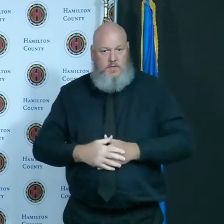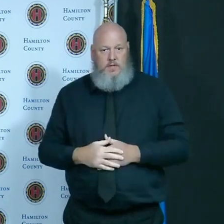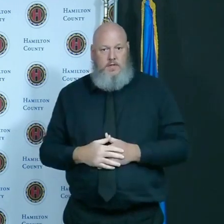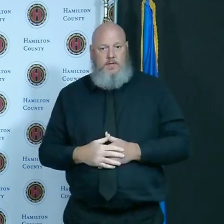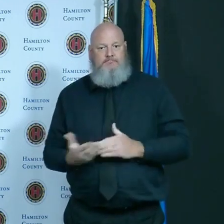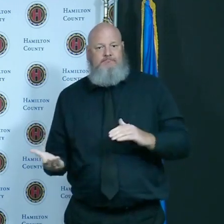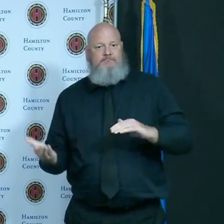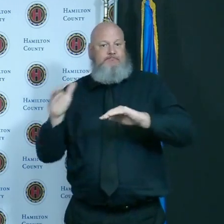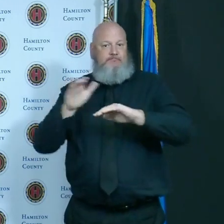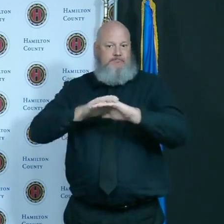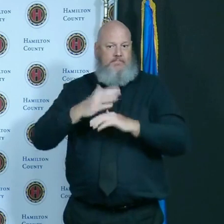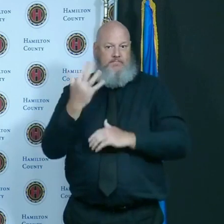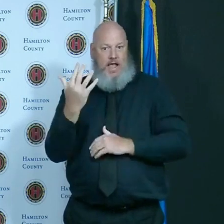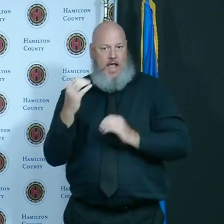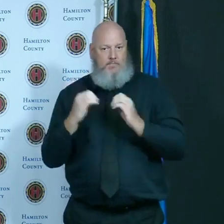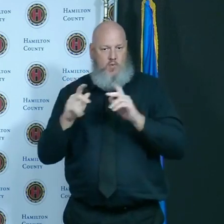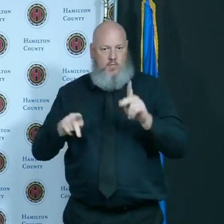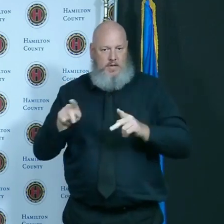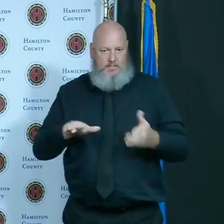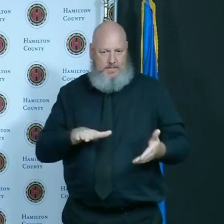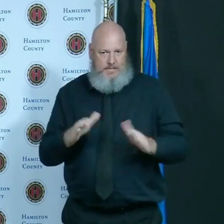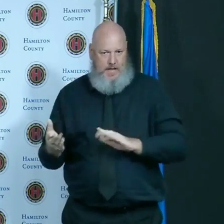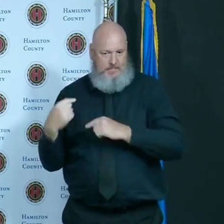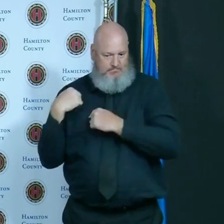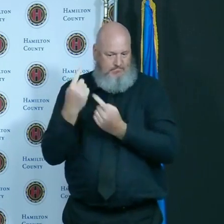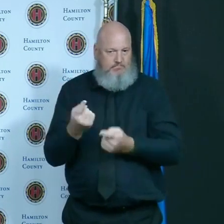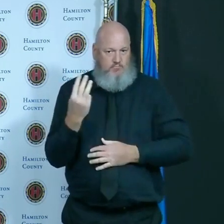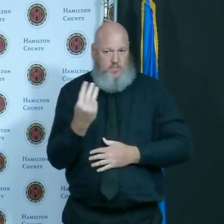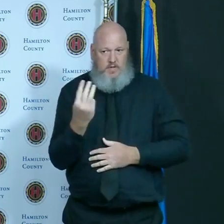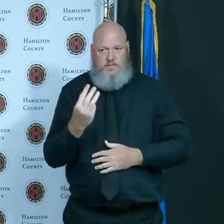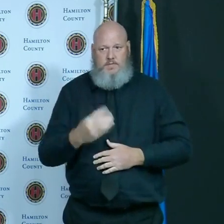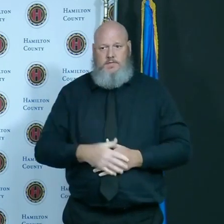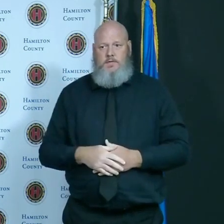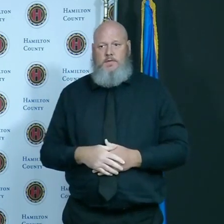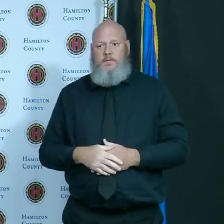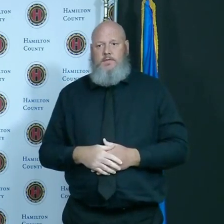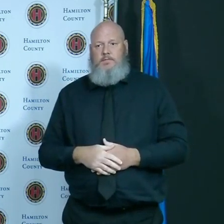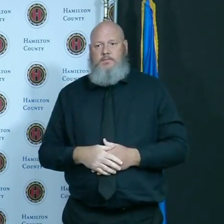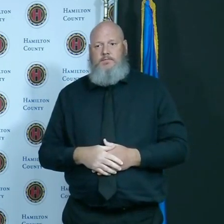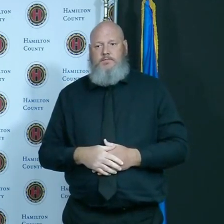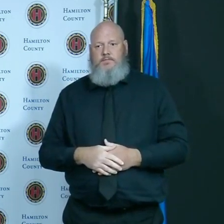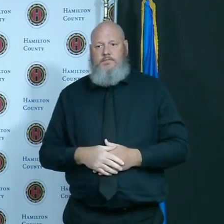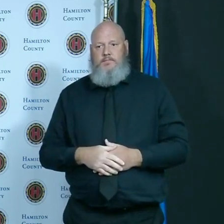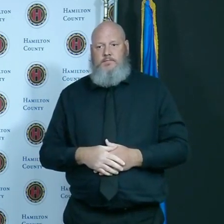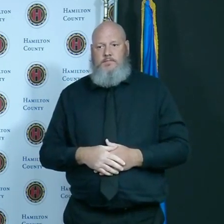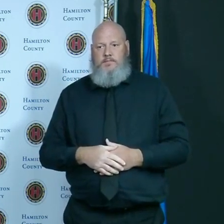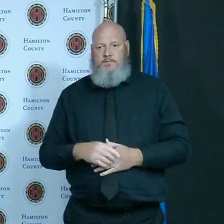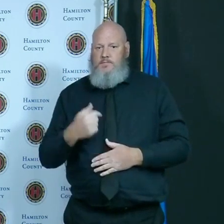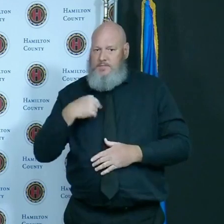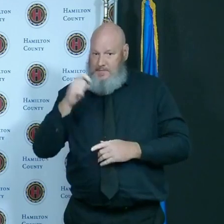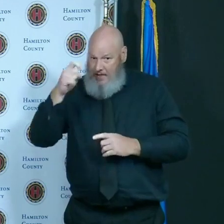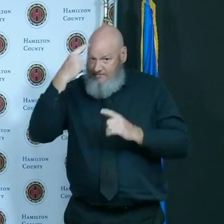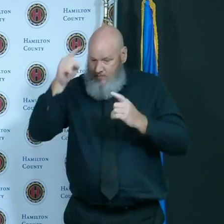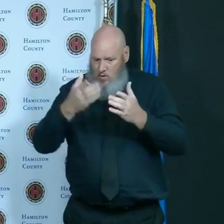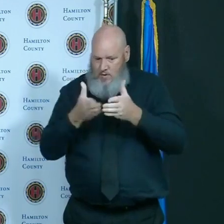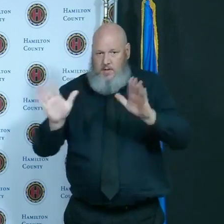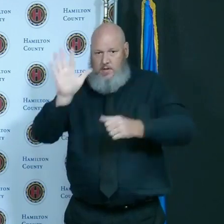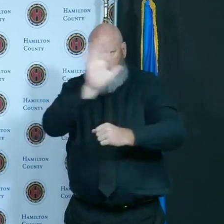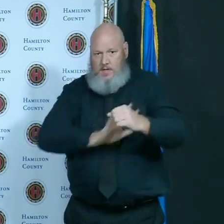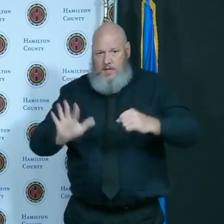this is only a Hamilton County number, this does not include the city of Cincinnati, Norwood, or Springdale. That number